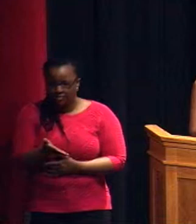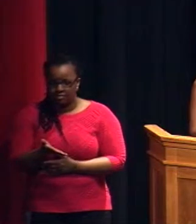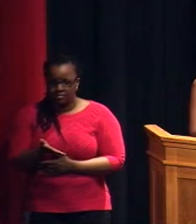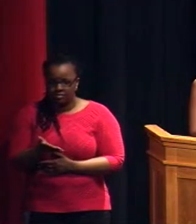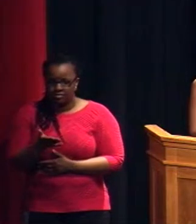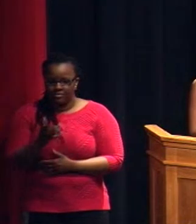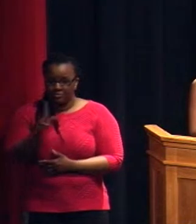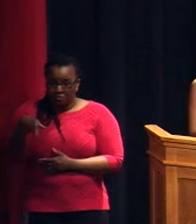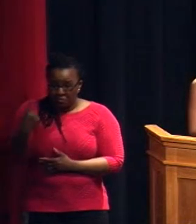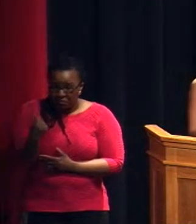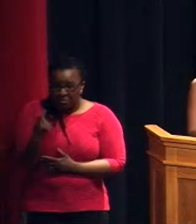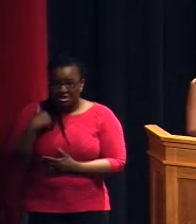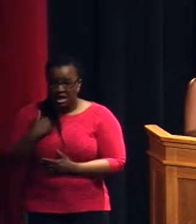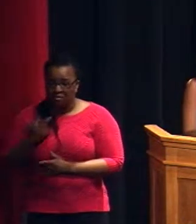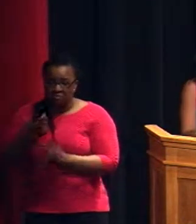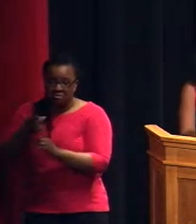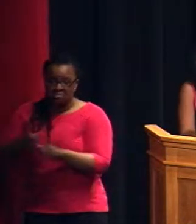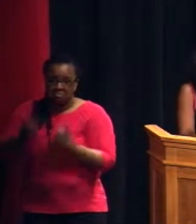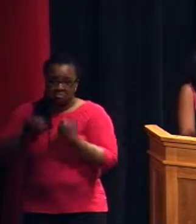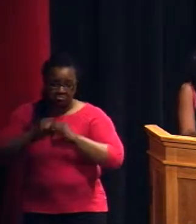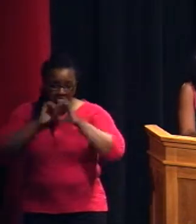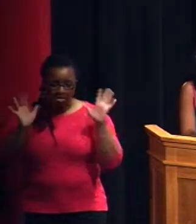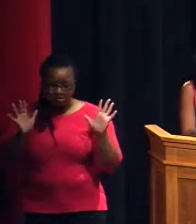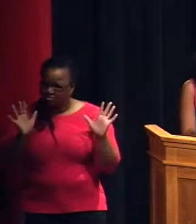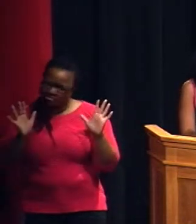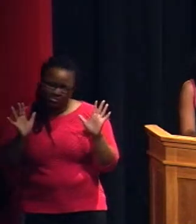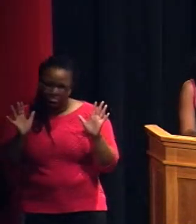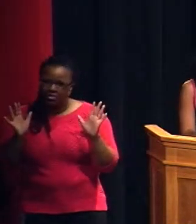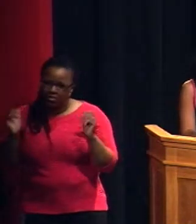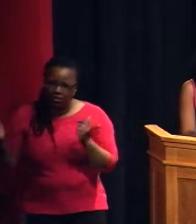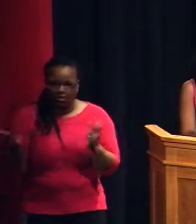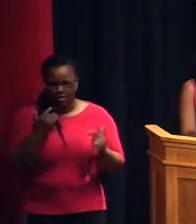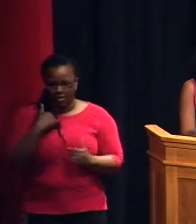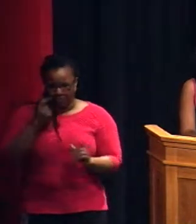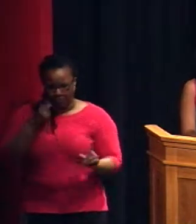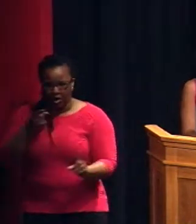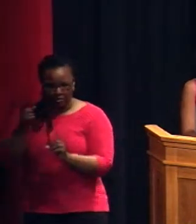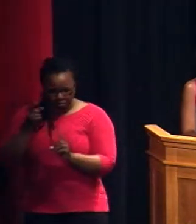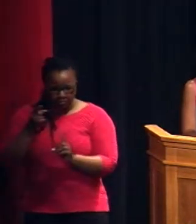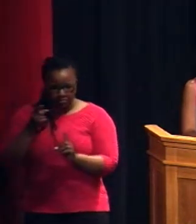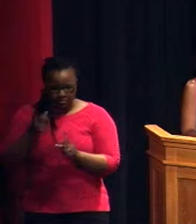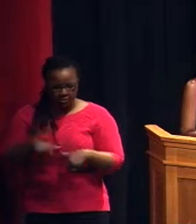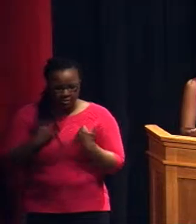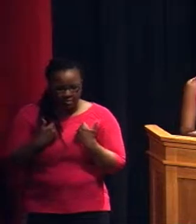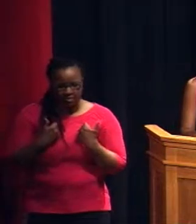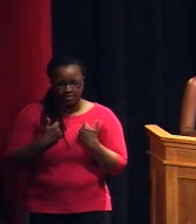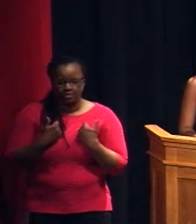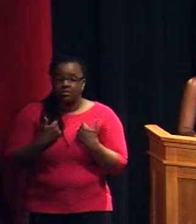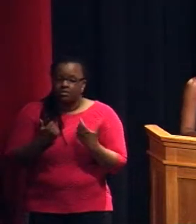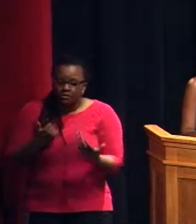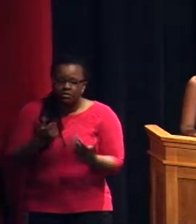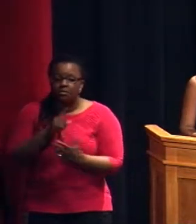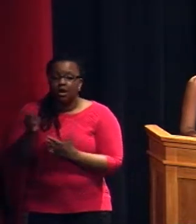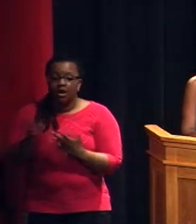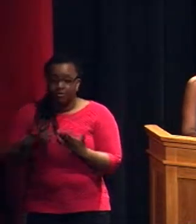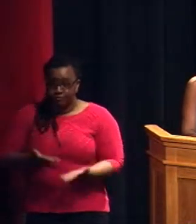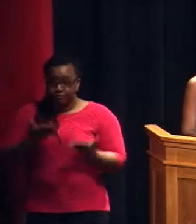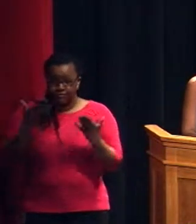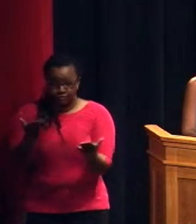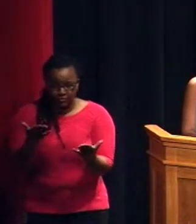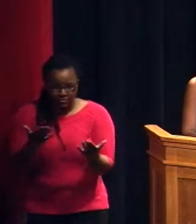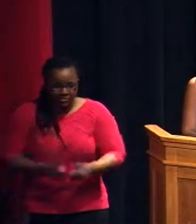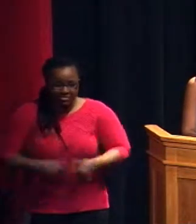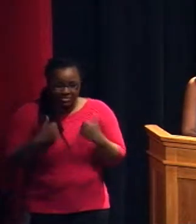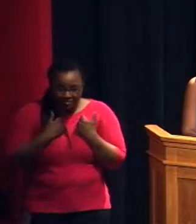no one is purposeless. Another thing I stand for is living for yourself. Life, genuinely taking each day as a